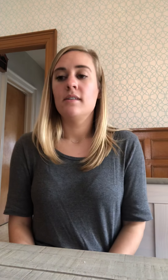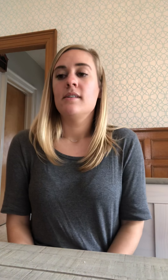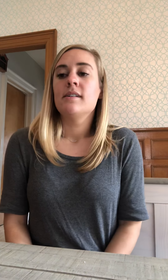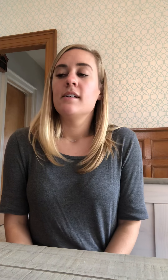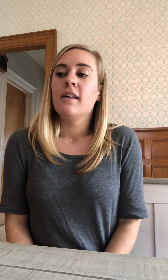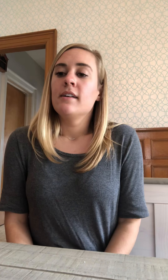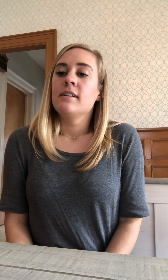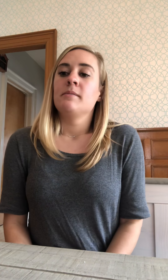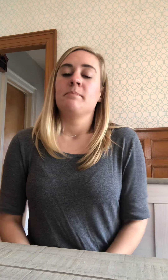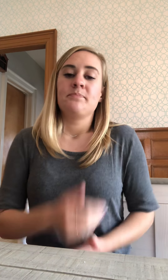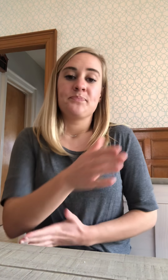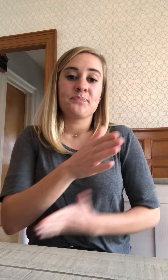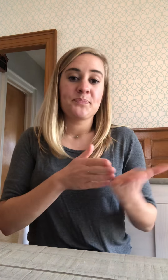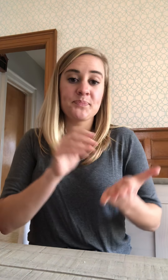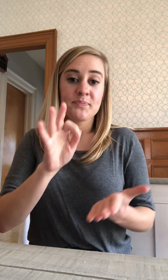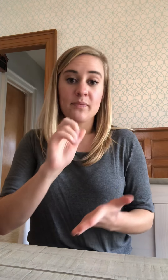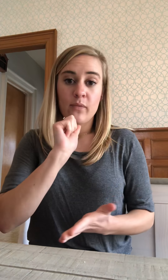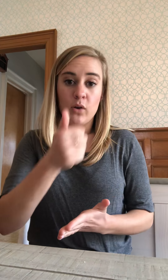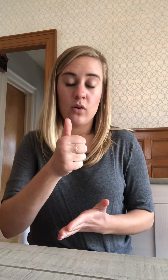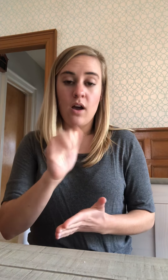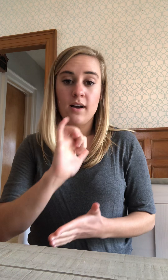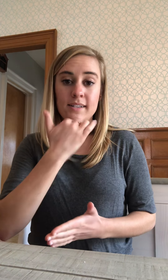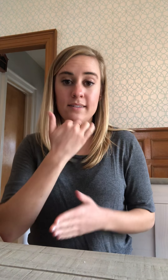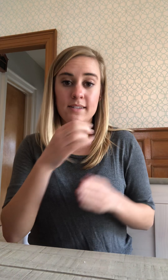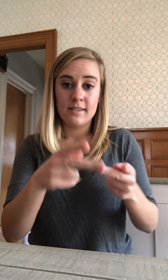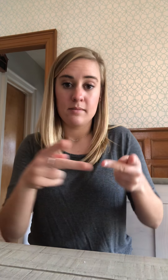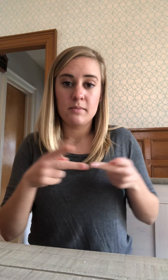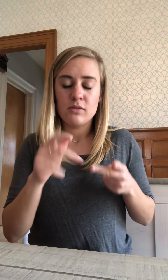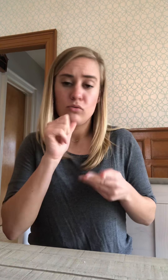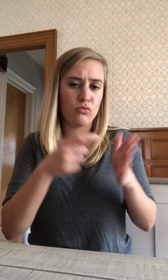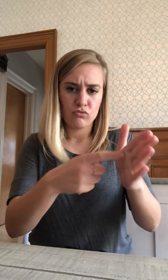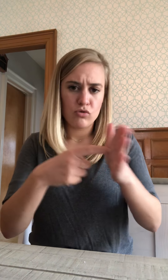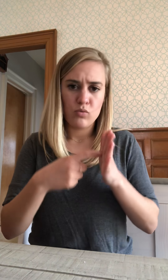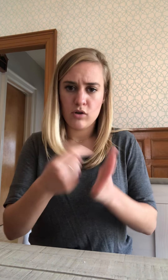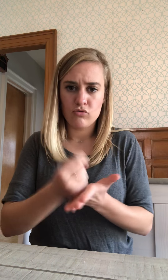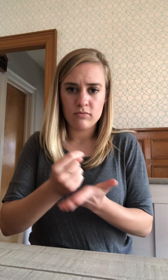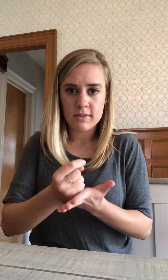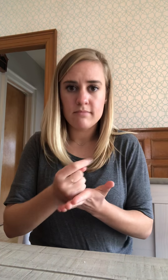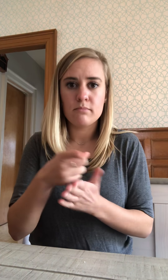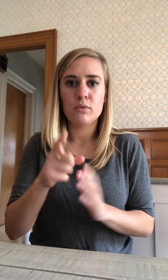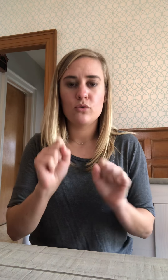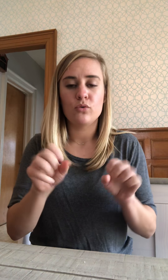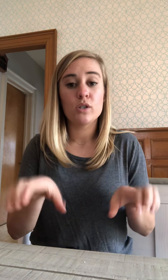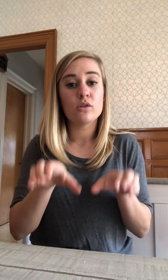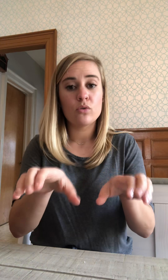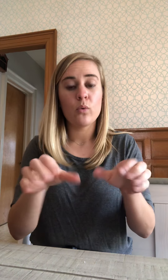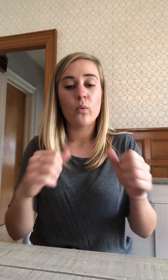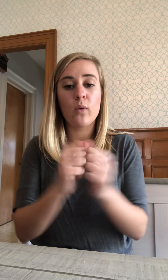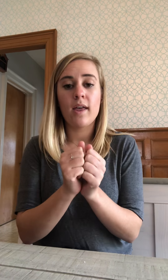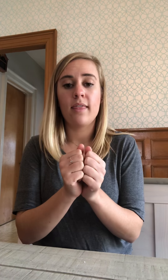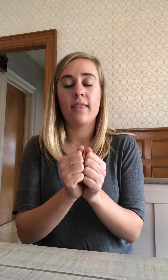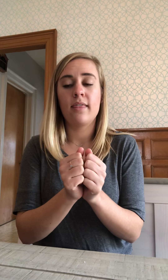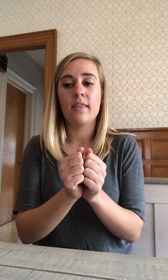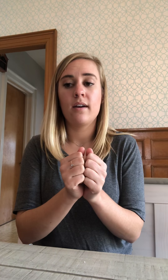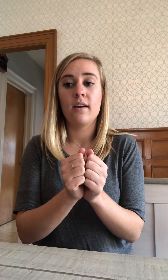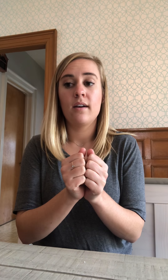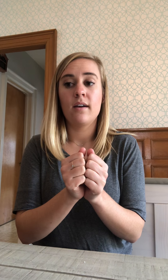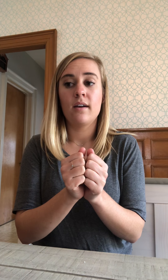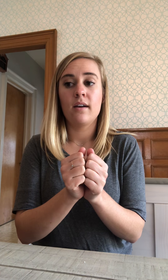Some of these, if they're not displaced, don't really require treatment. You can do it with the same approach that